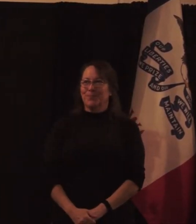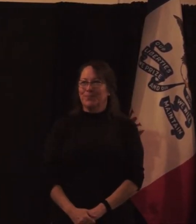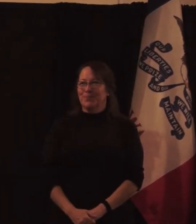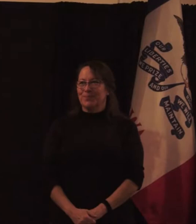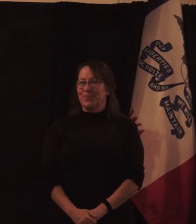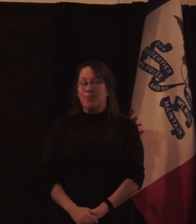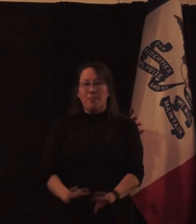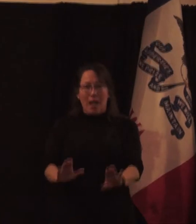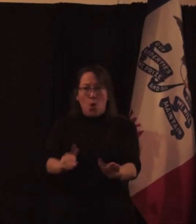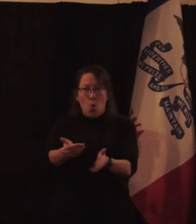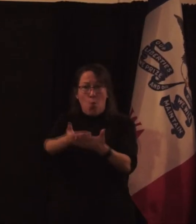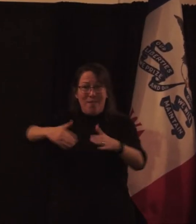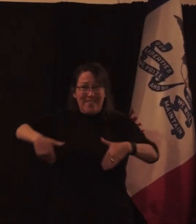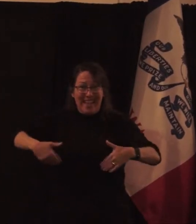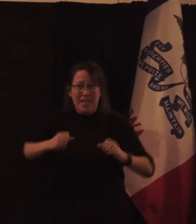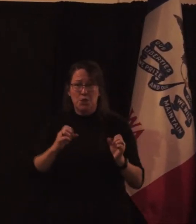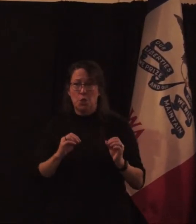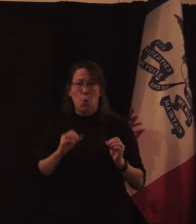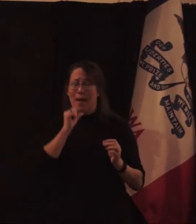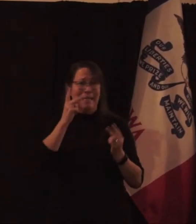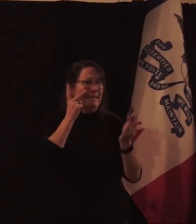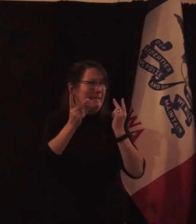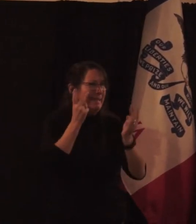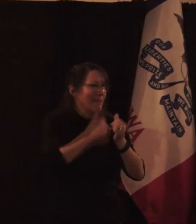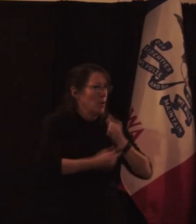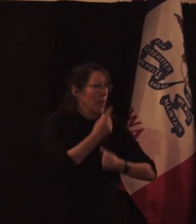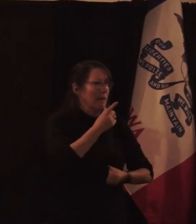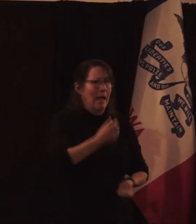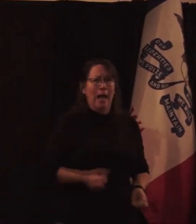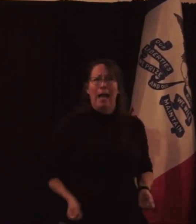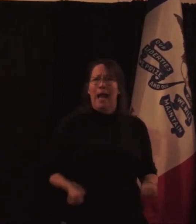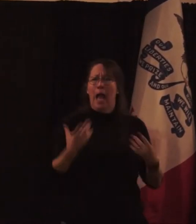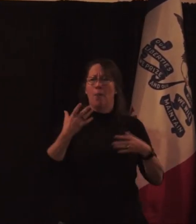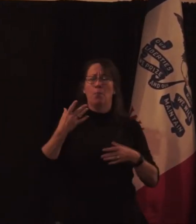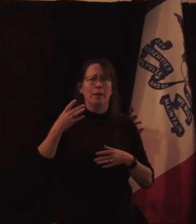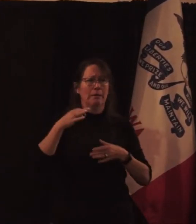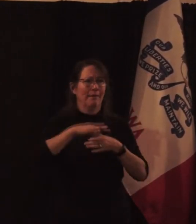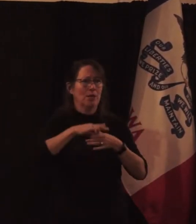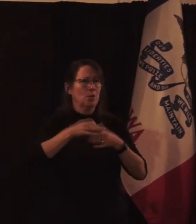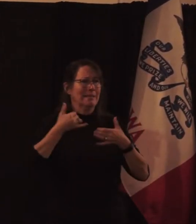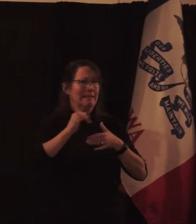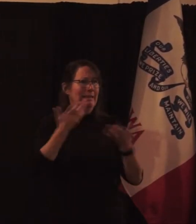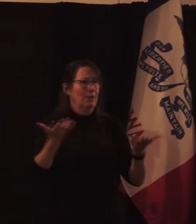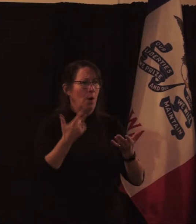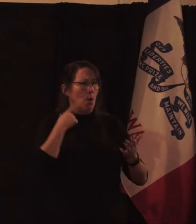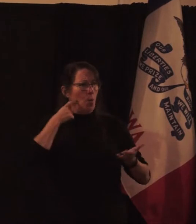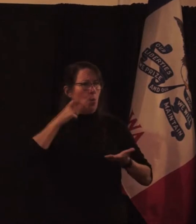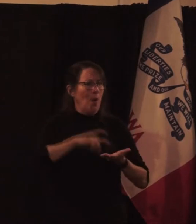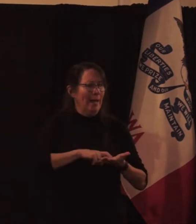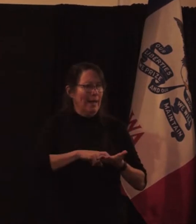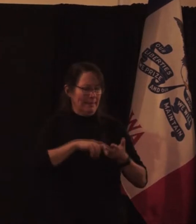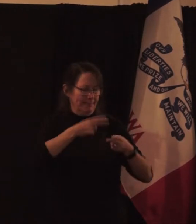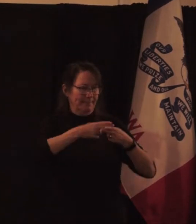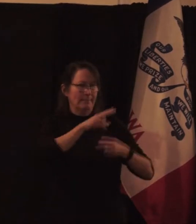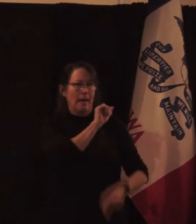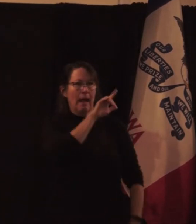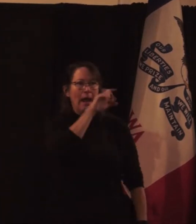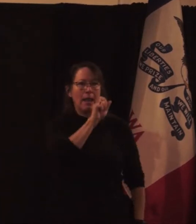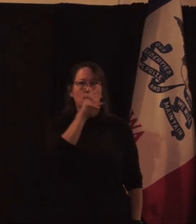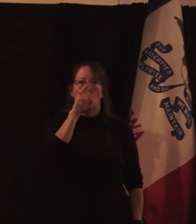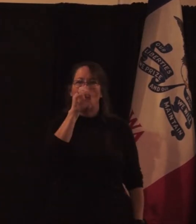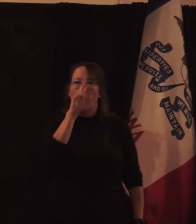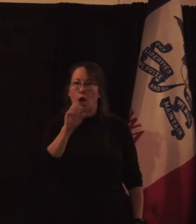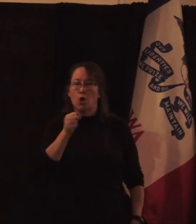Now, I got here late, so I didn't get to see everybody. I don't know how many of these elected officials are still here, but I wanted to recognize them. Alex